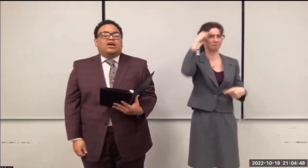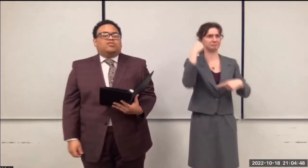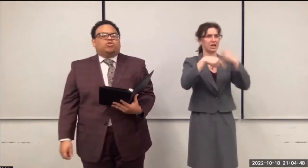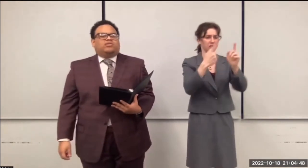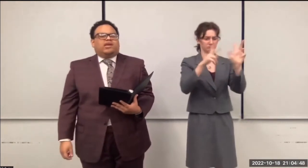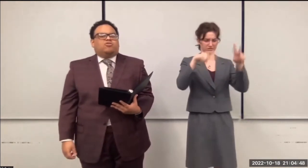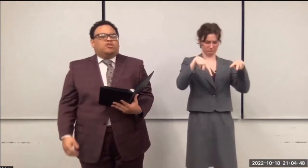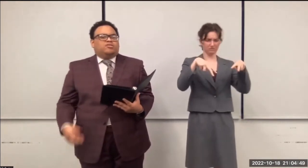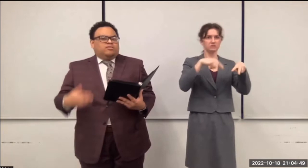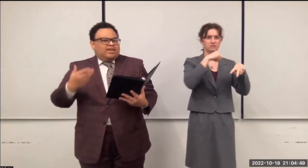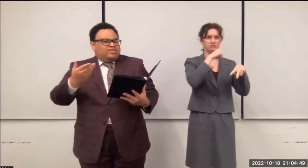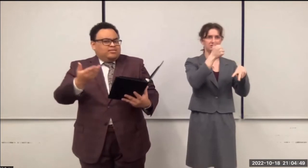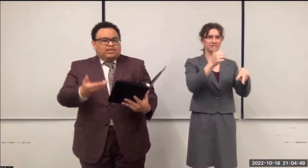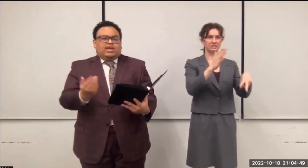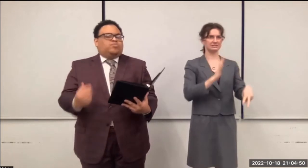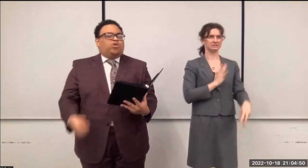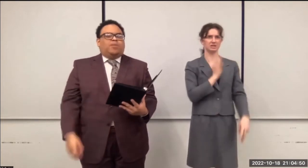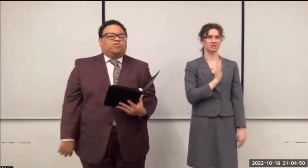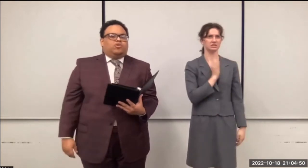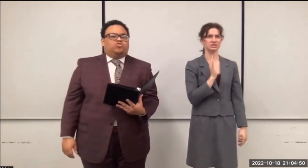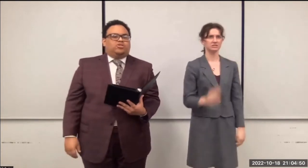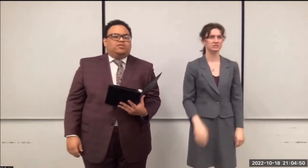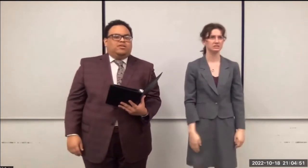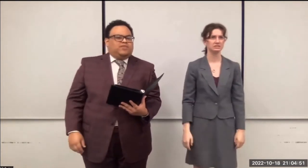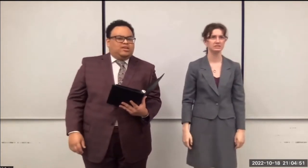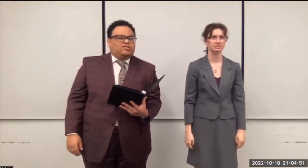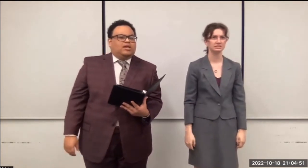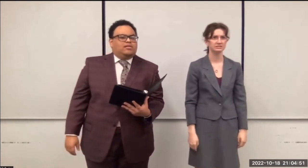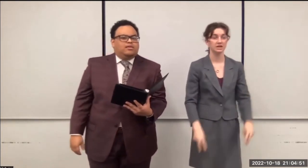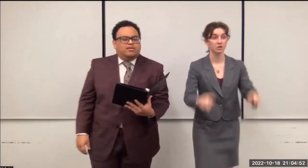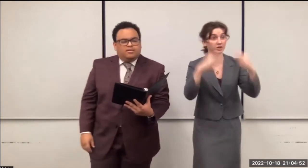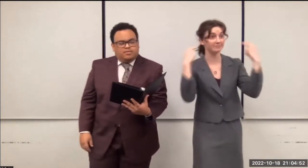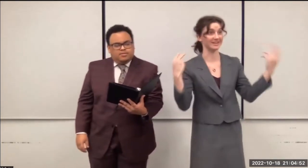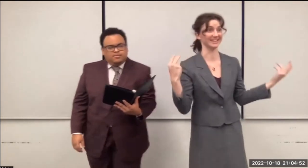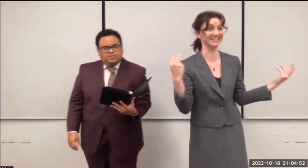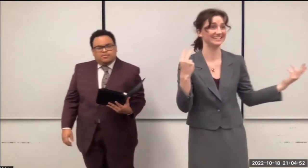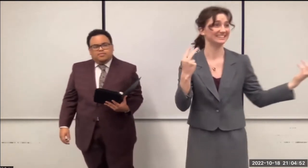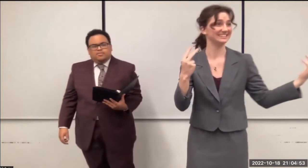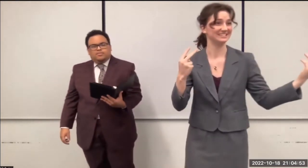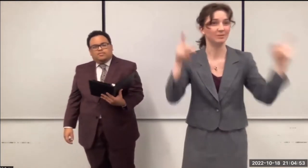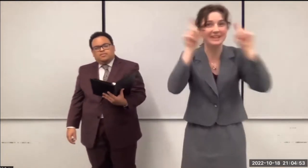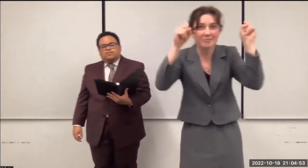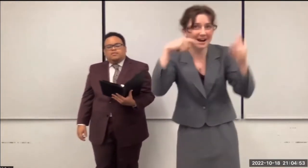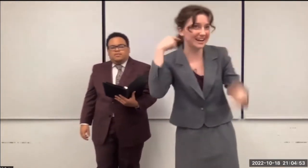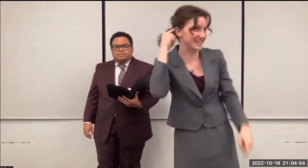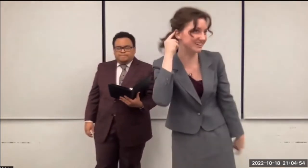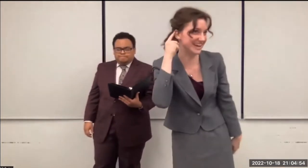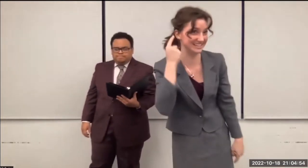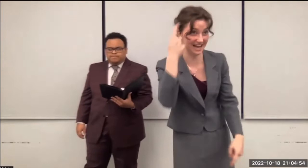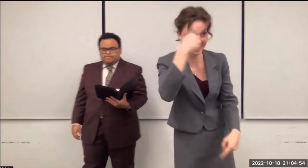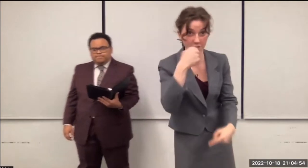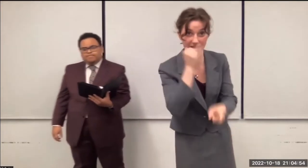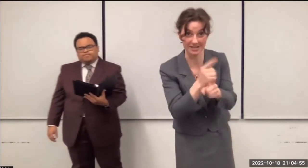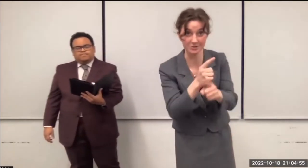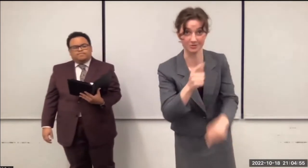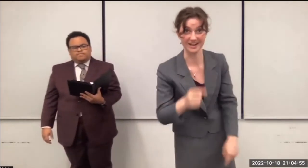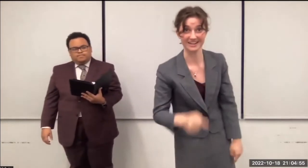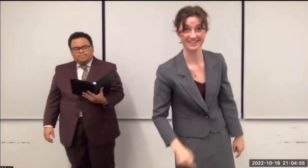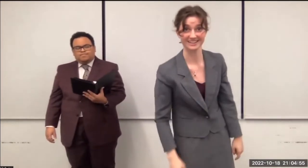looked down on as the less proper version of ASL. Look at me. Without my hearing aids, I look like you, right?